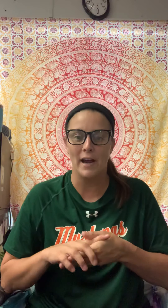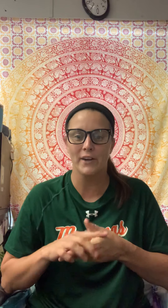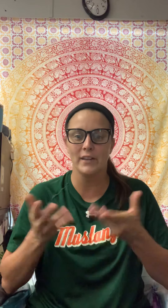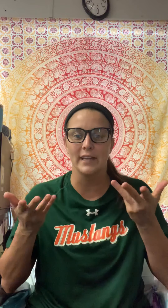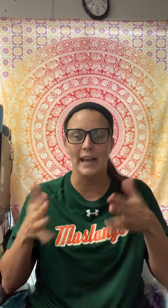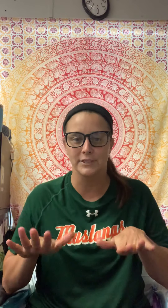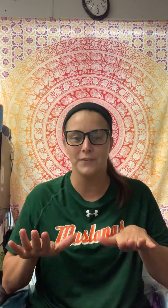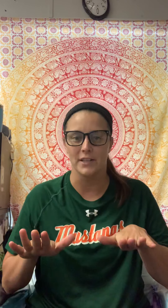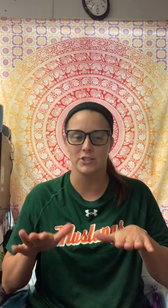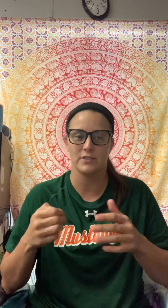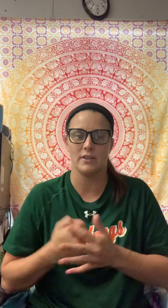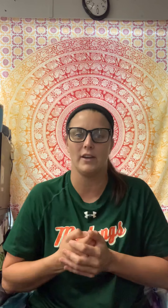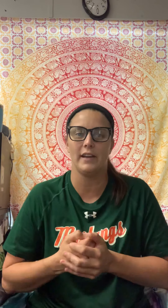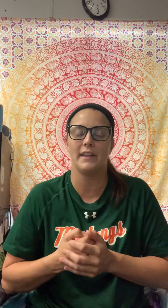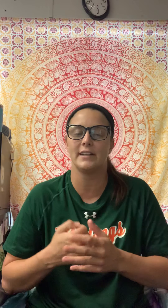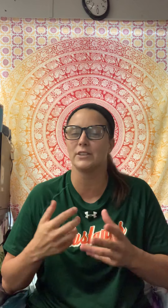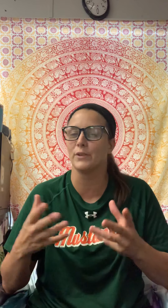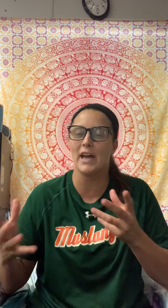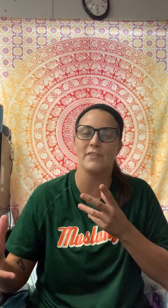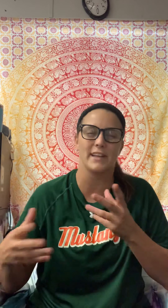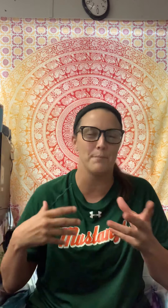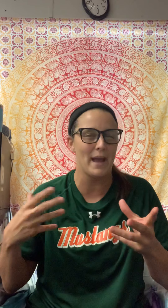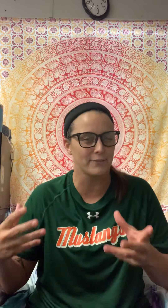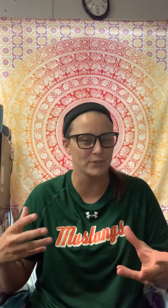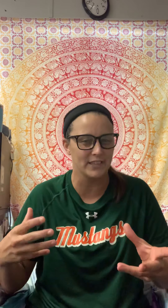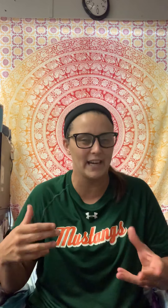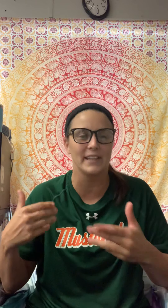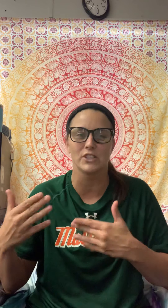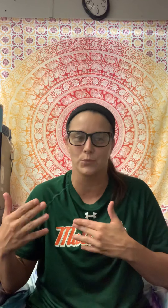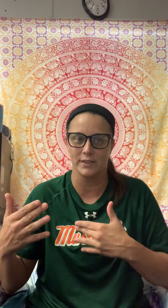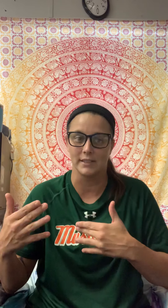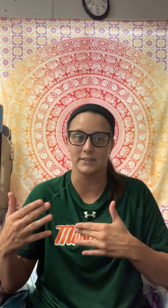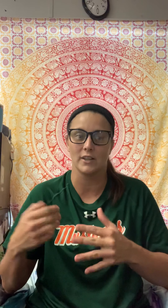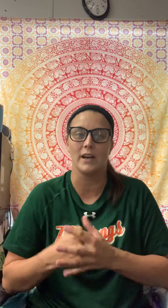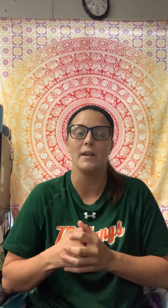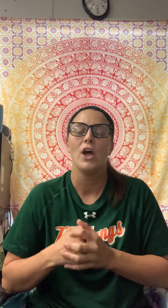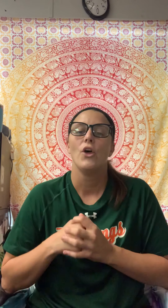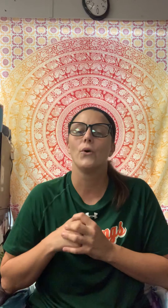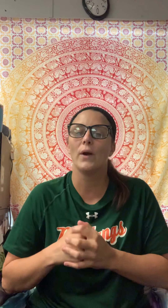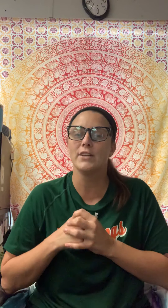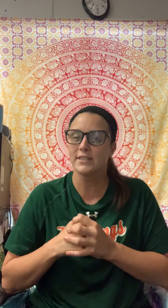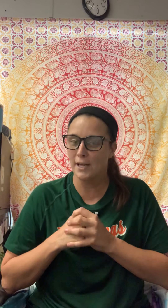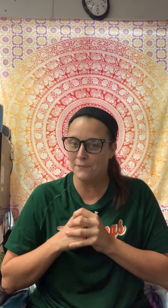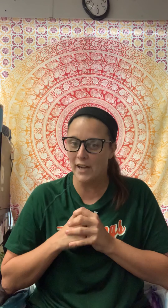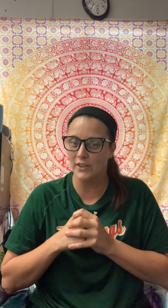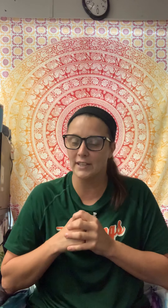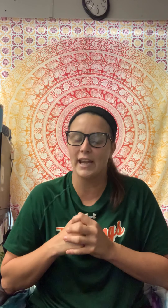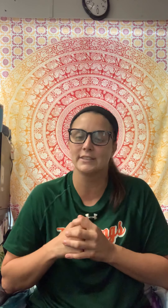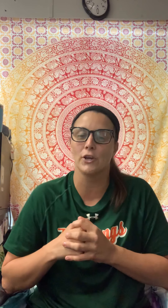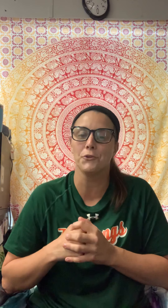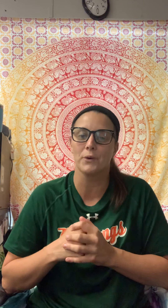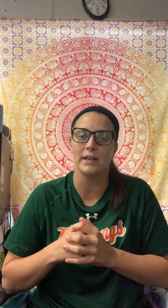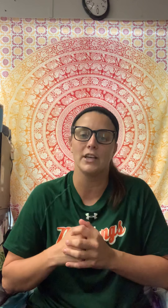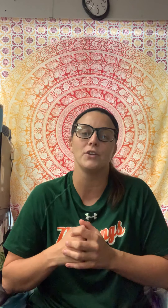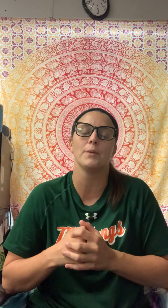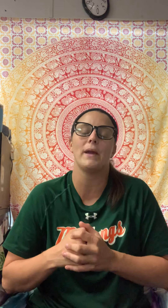finally like as finished, all right? That doesn't really have like an impactful sign like this one does, all right? The way you sign finally in ASL 3, and you need to pay